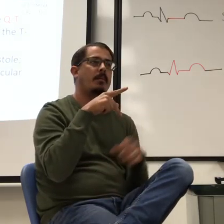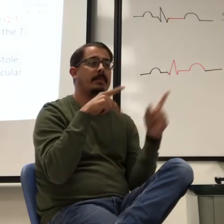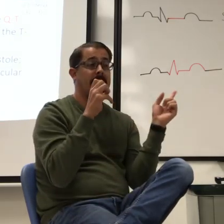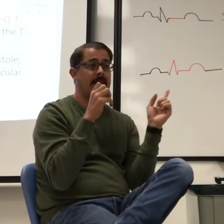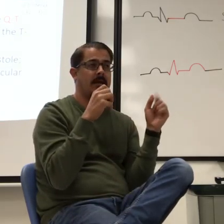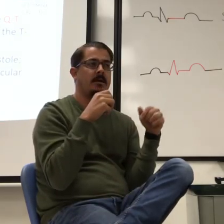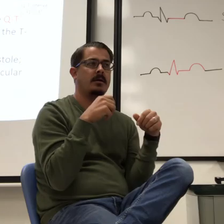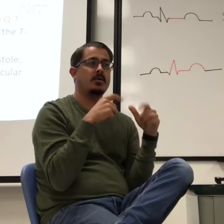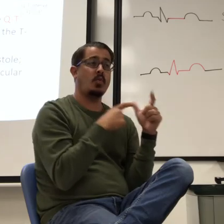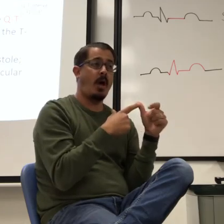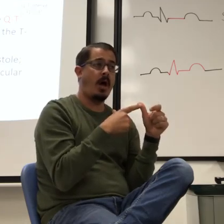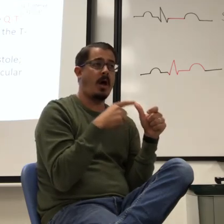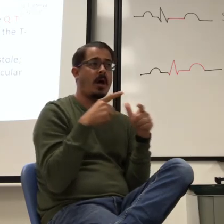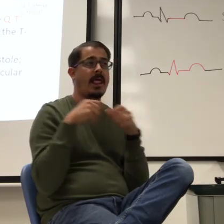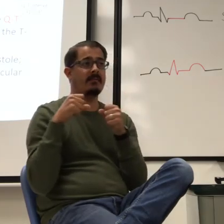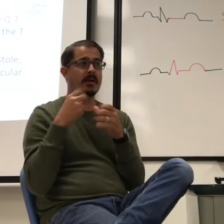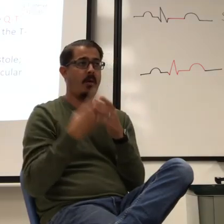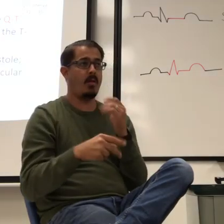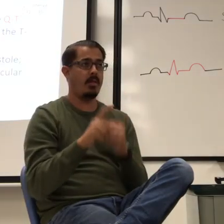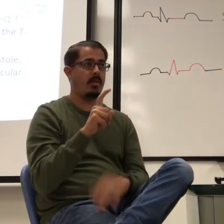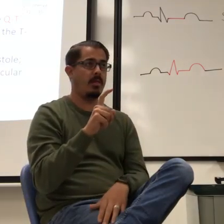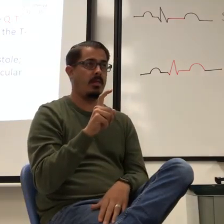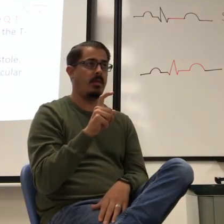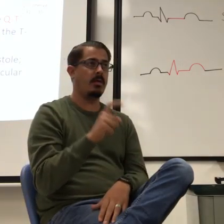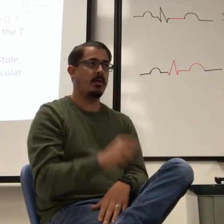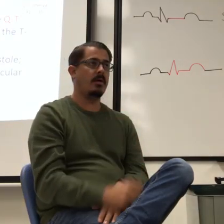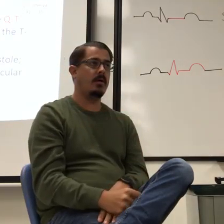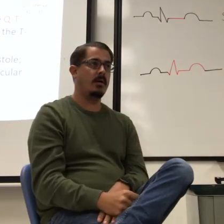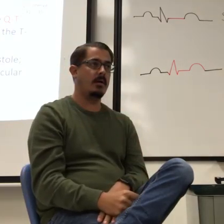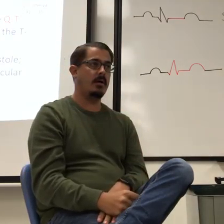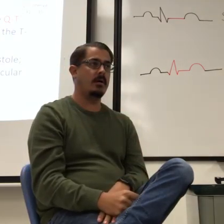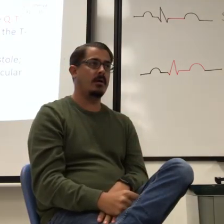Represents entire system.